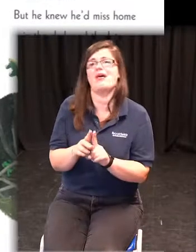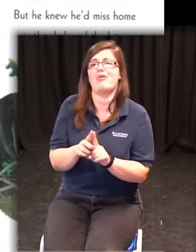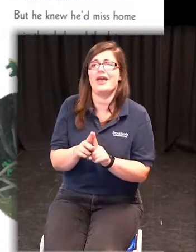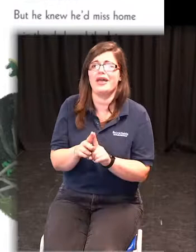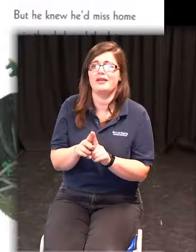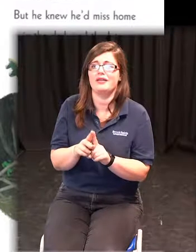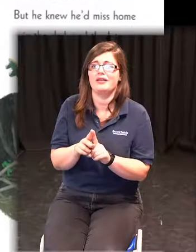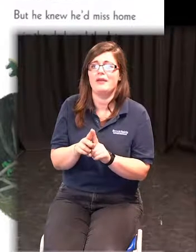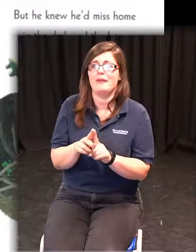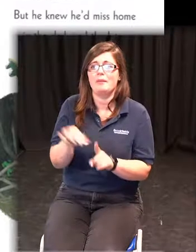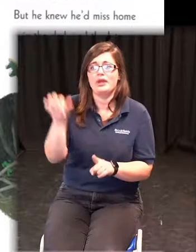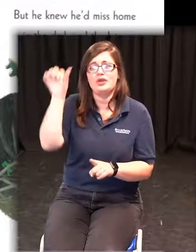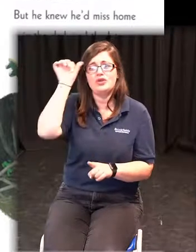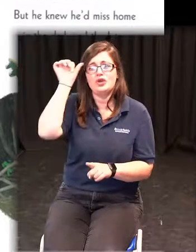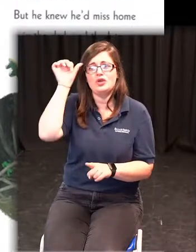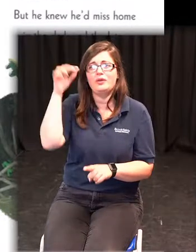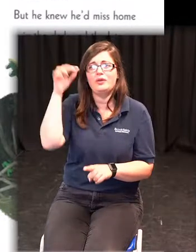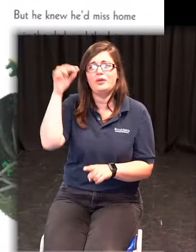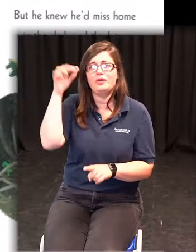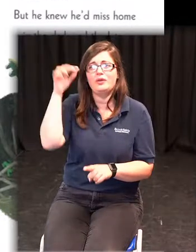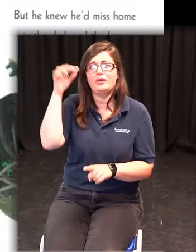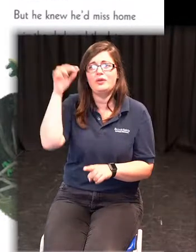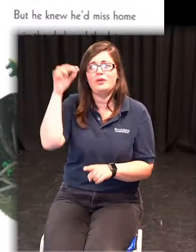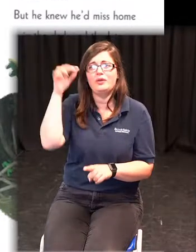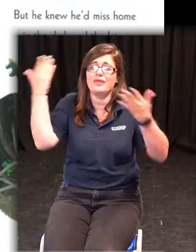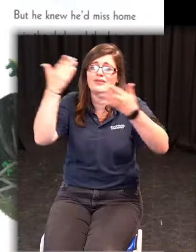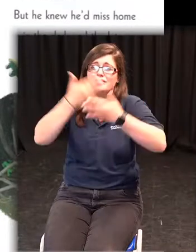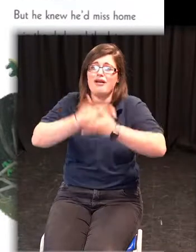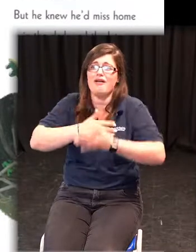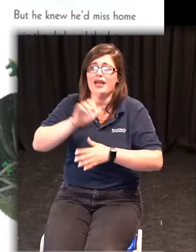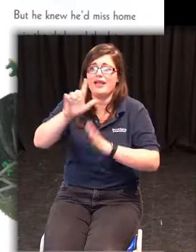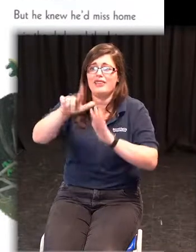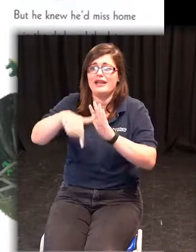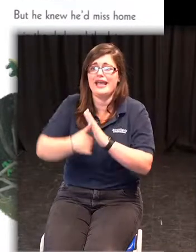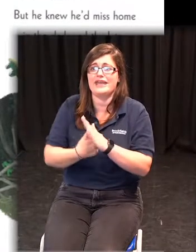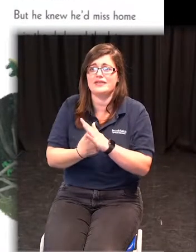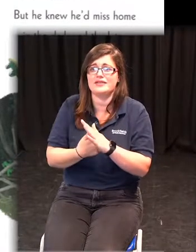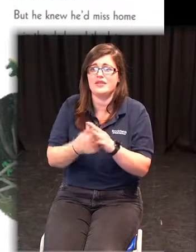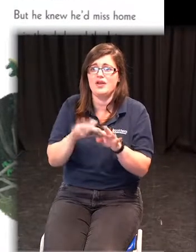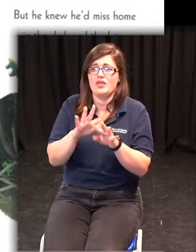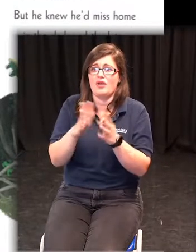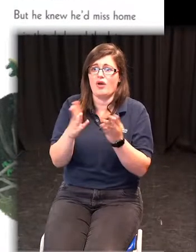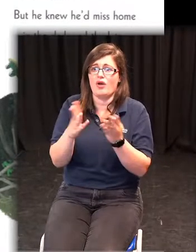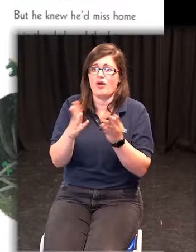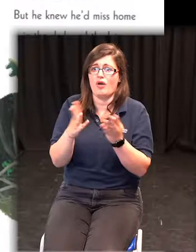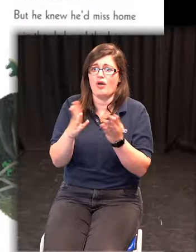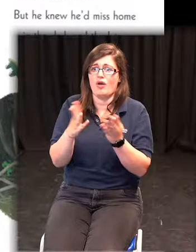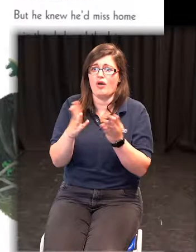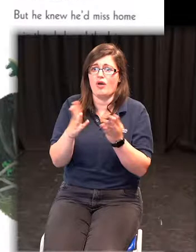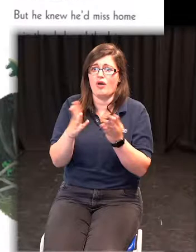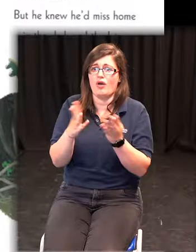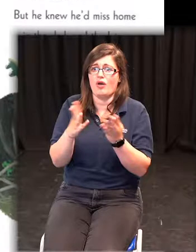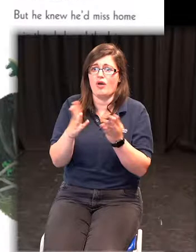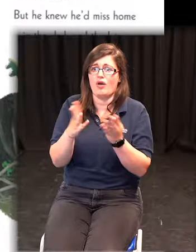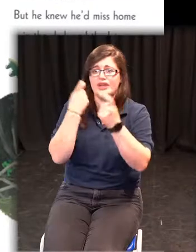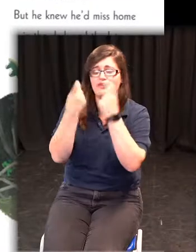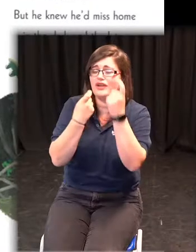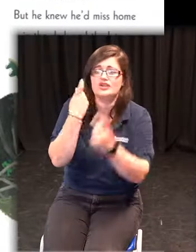there. But he knew he'd miss home in the dark and the late. The whole thing was risky. The adventure